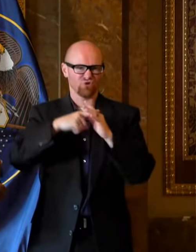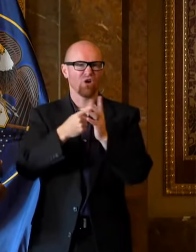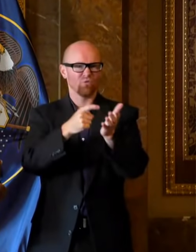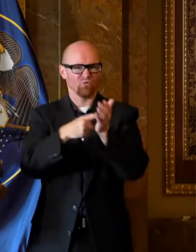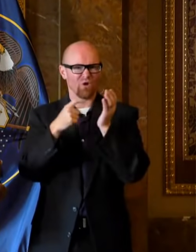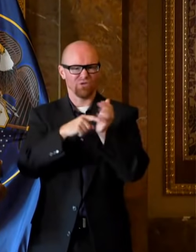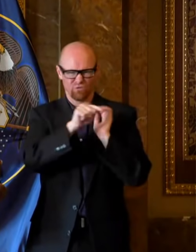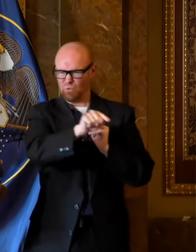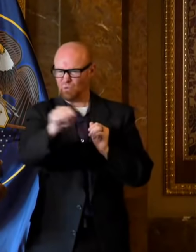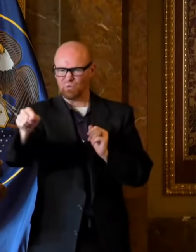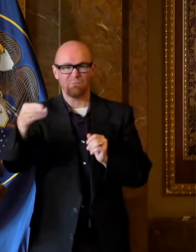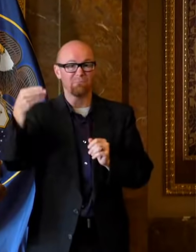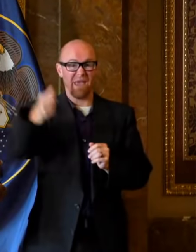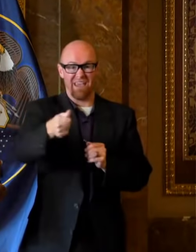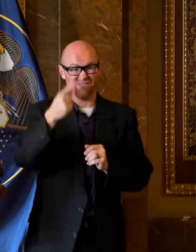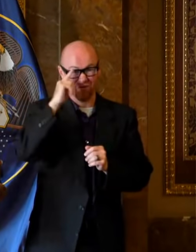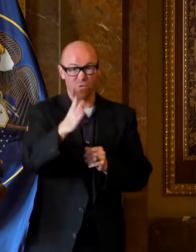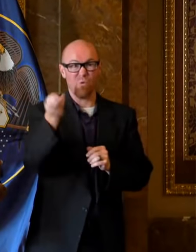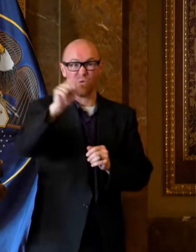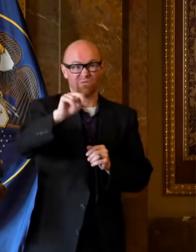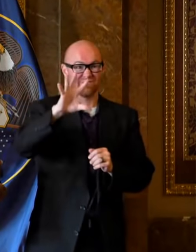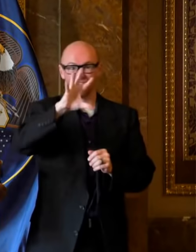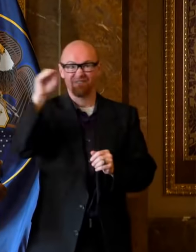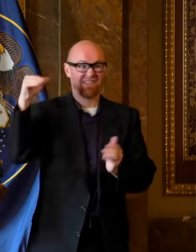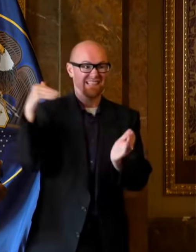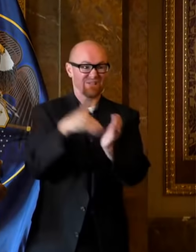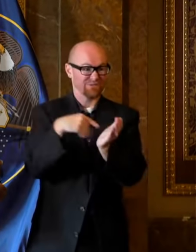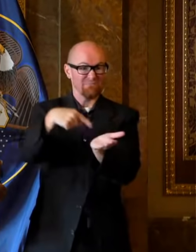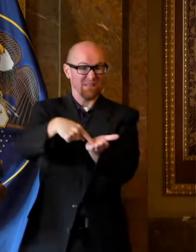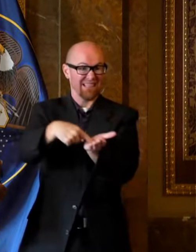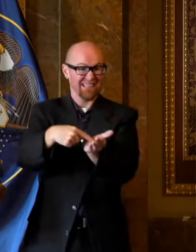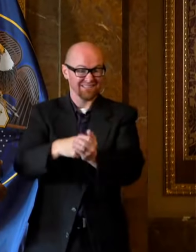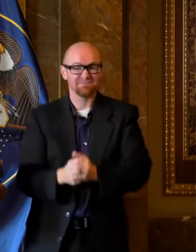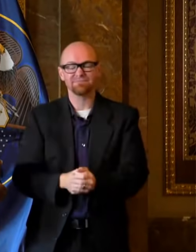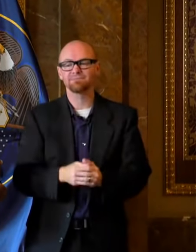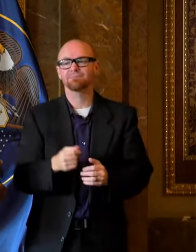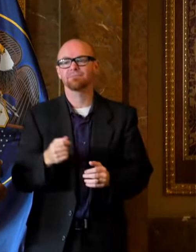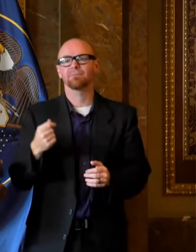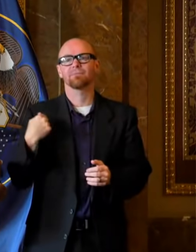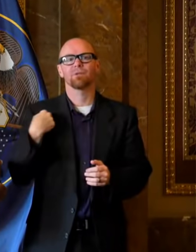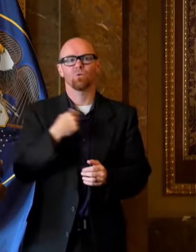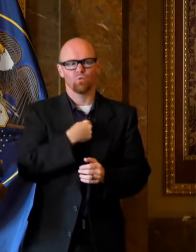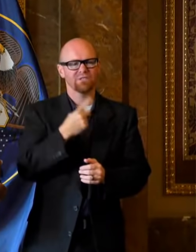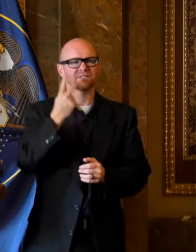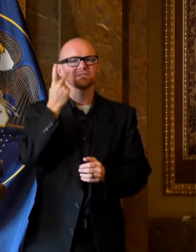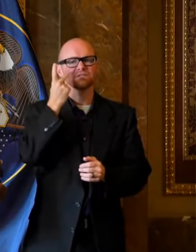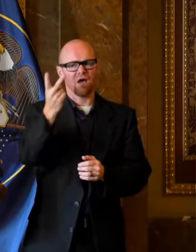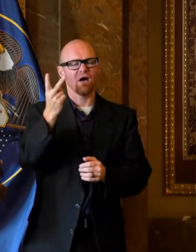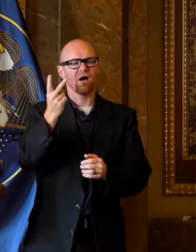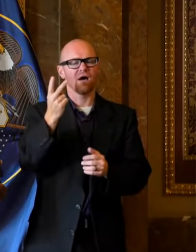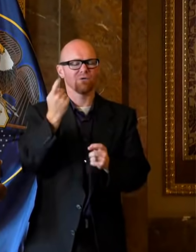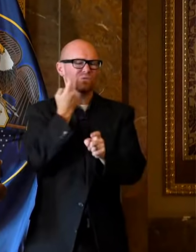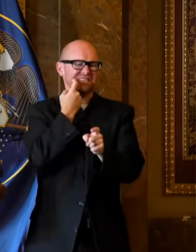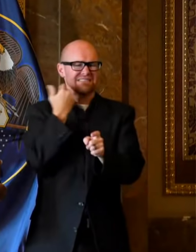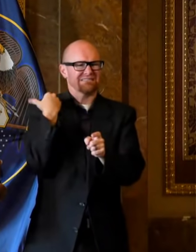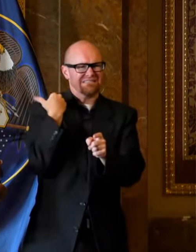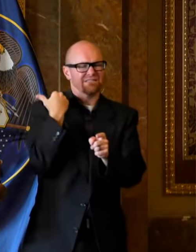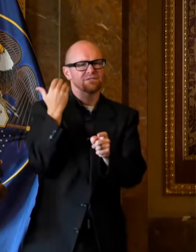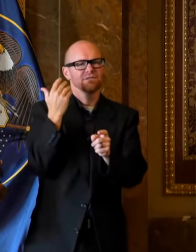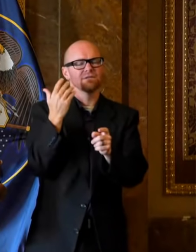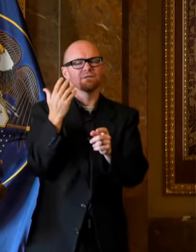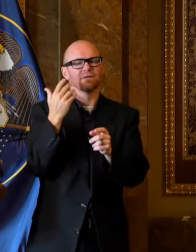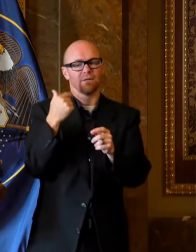going to happen. We do have on the books, and you saw we had a joint statement from the speaker, the president, and myself, a